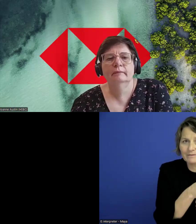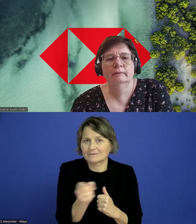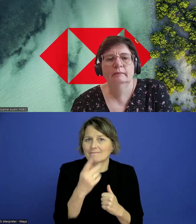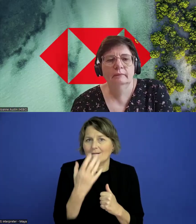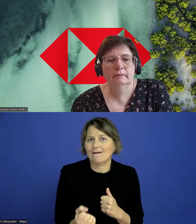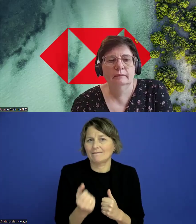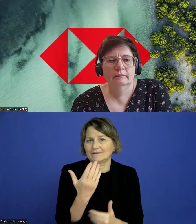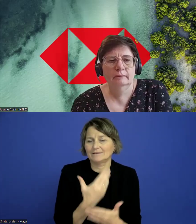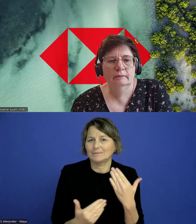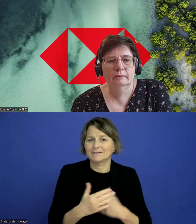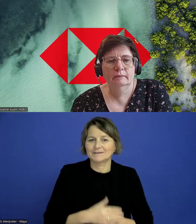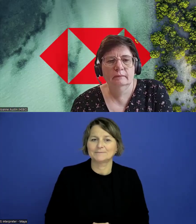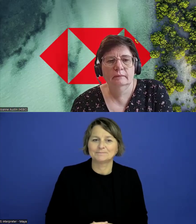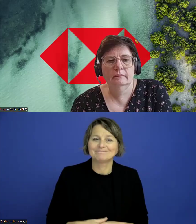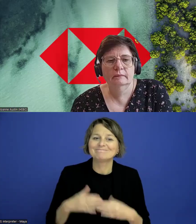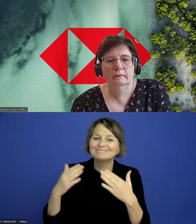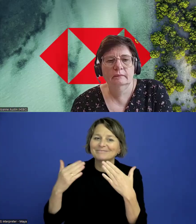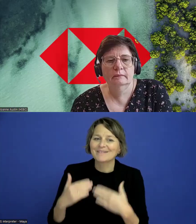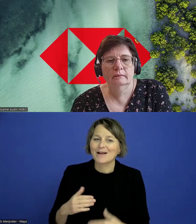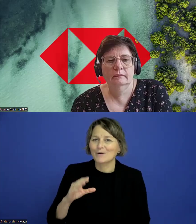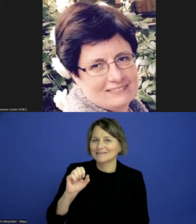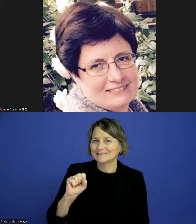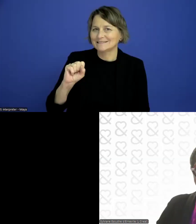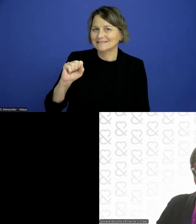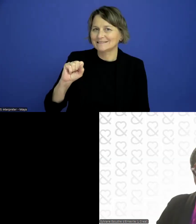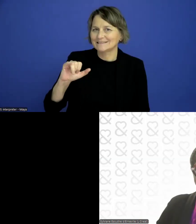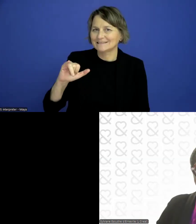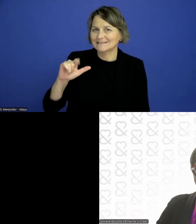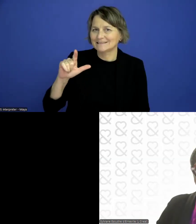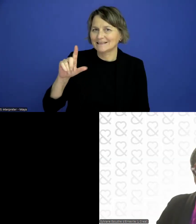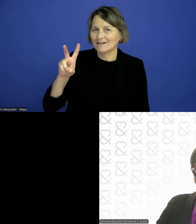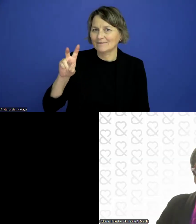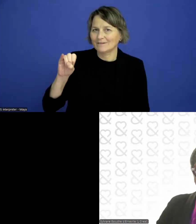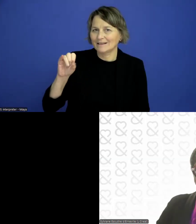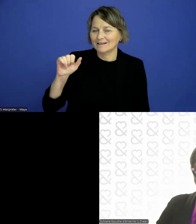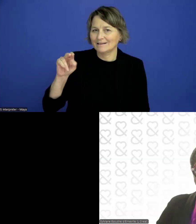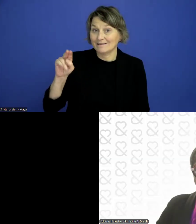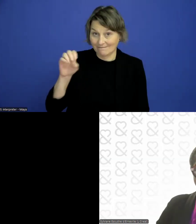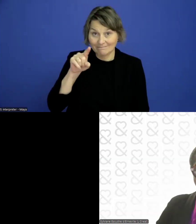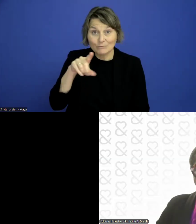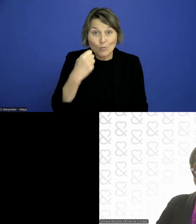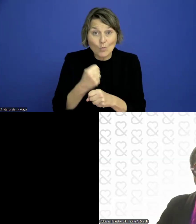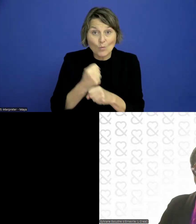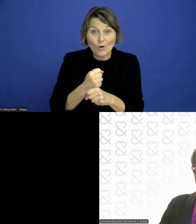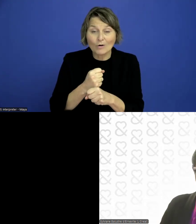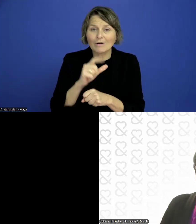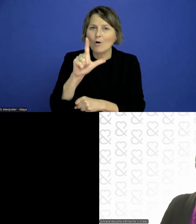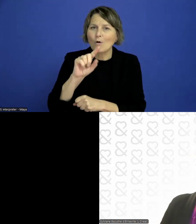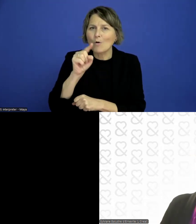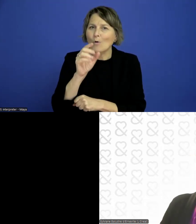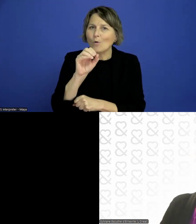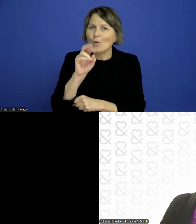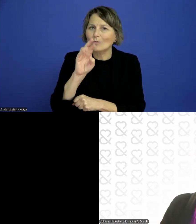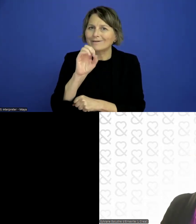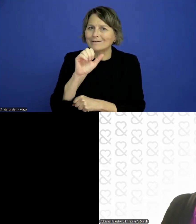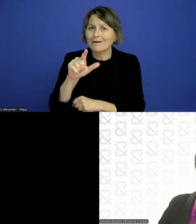from Sylviane. Sylviane, you are working at L'Oréal, and L'Oréal has been a pioneer in this area